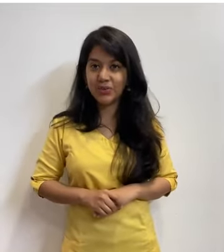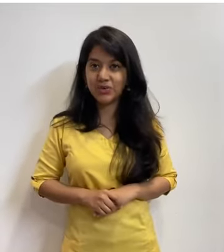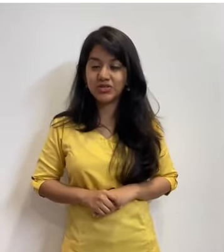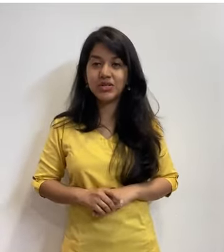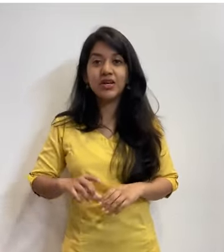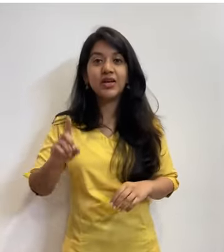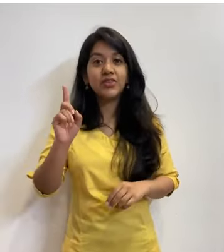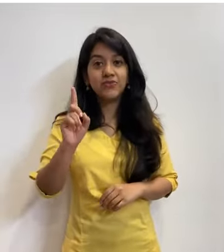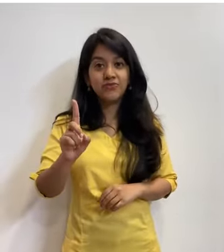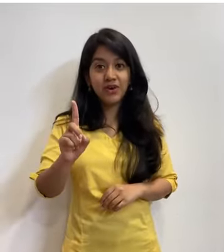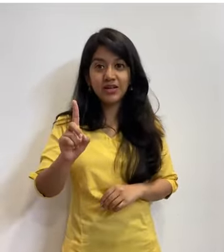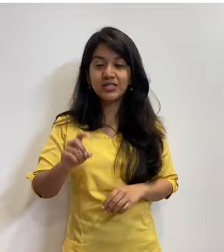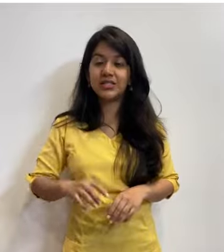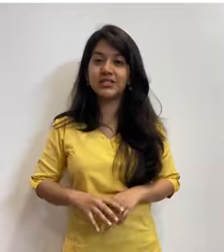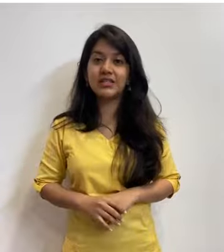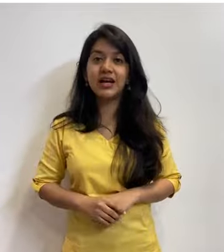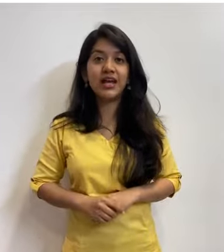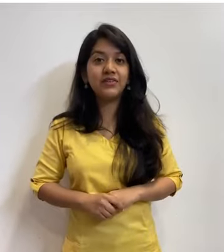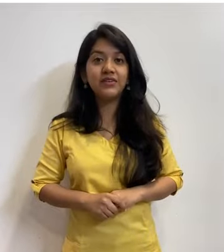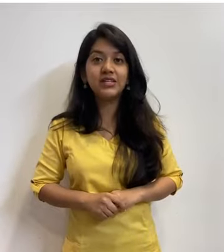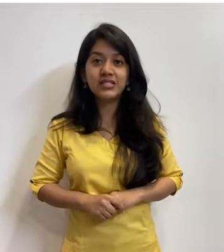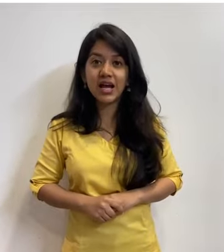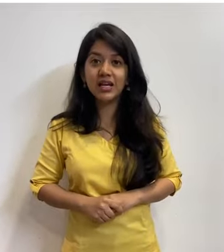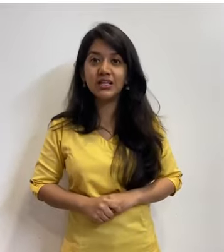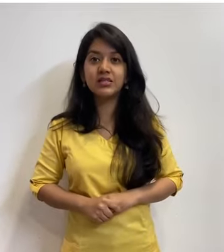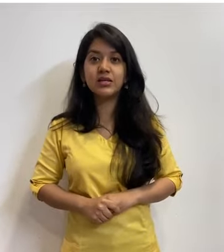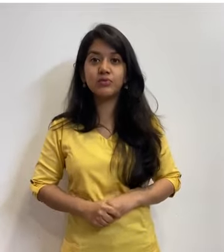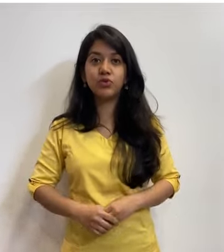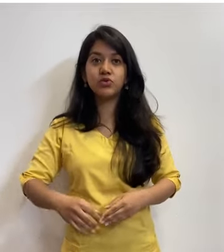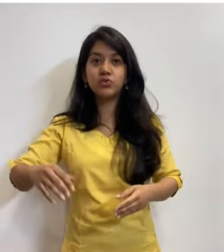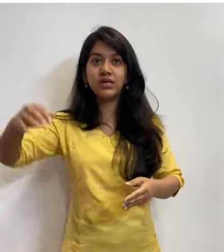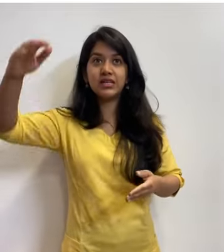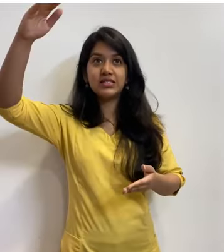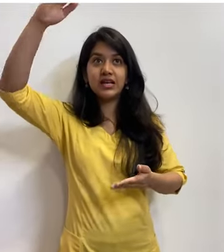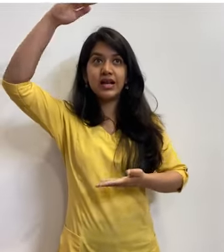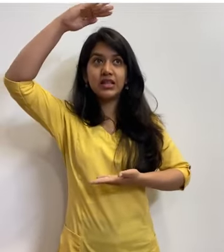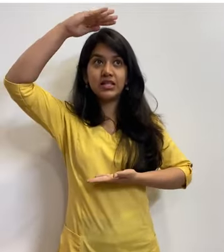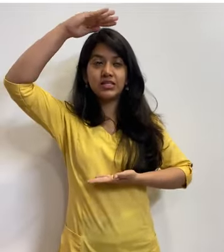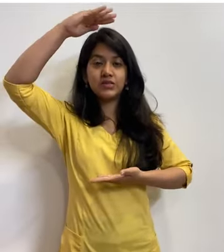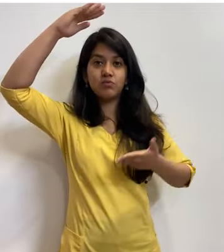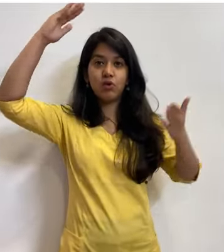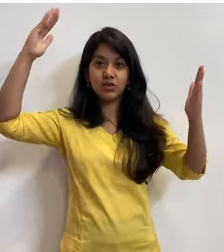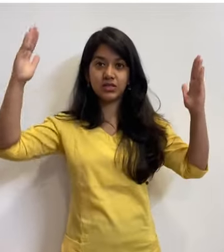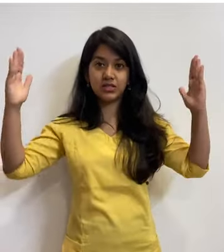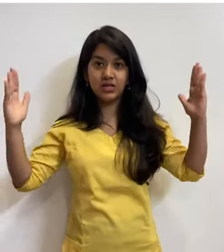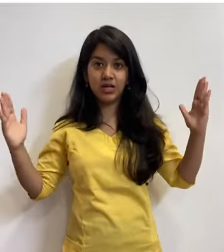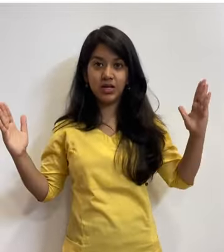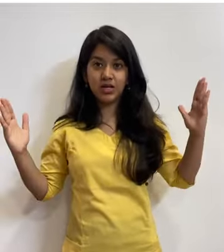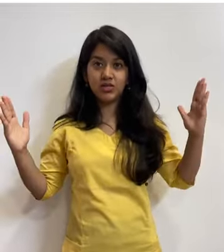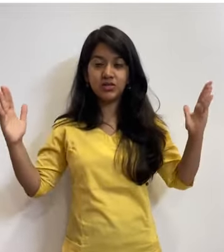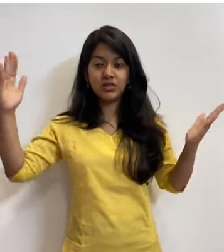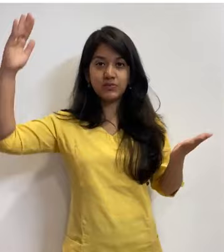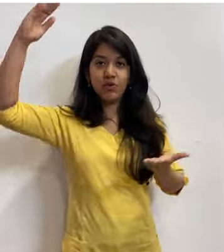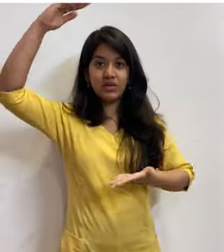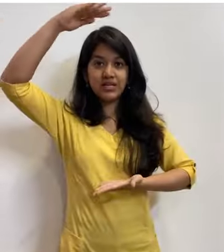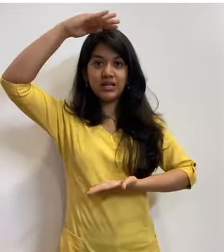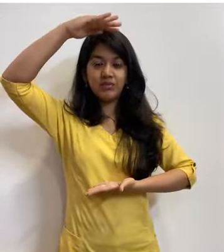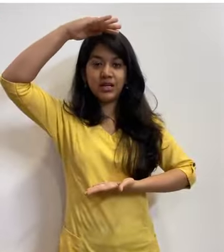Language. First is that every sign is supposed to be inside this box. So this box that I'm